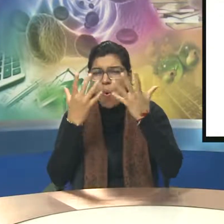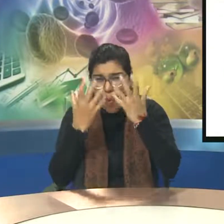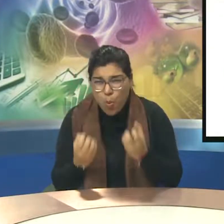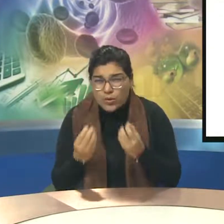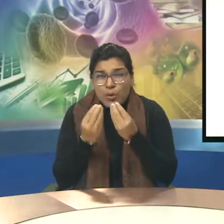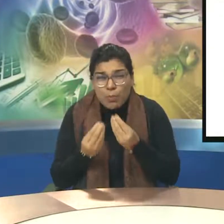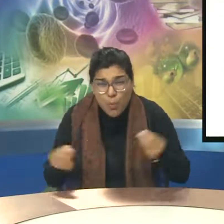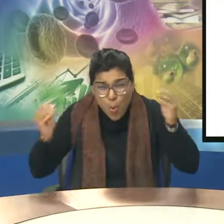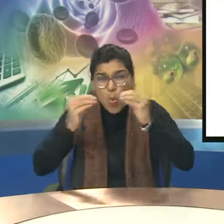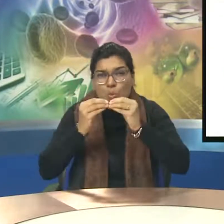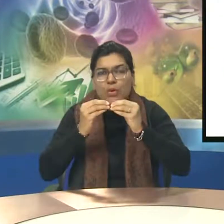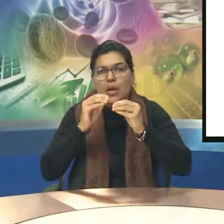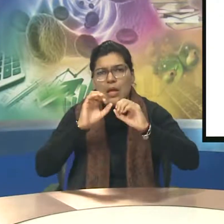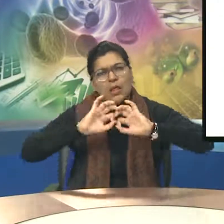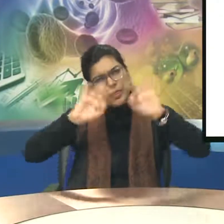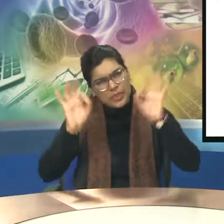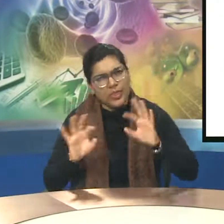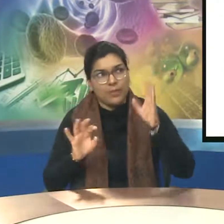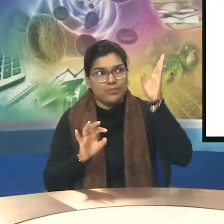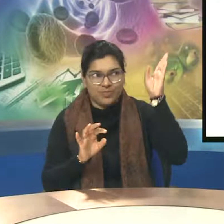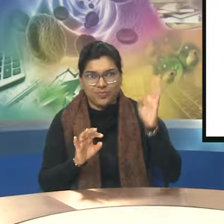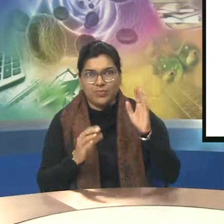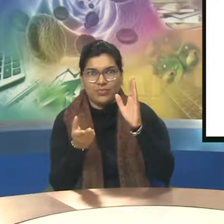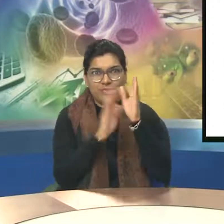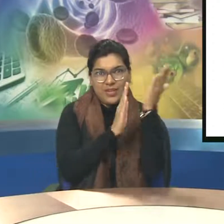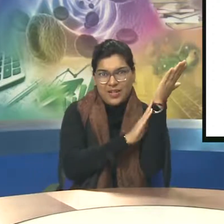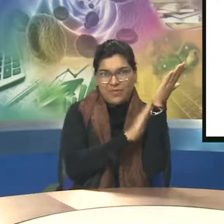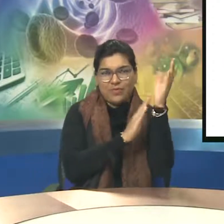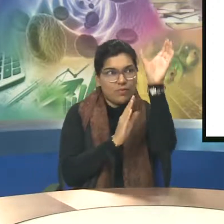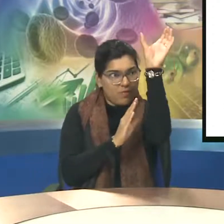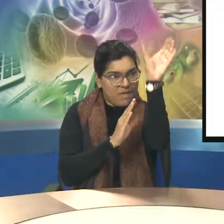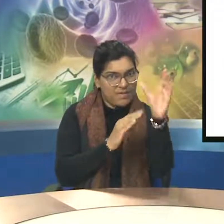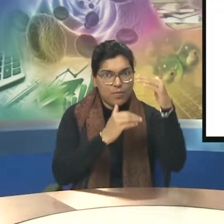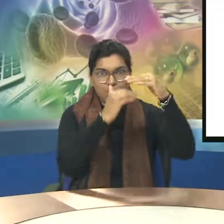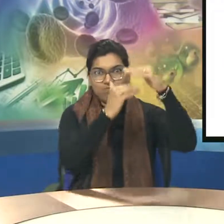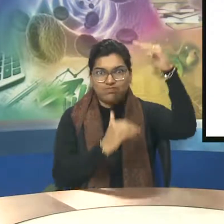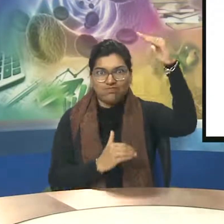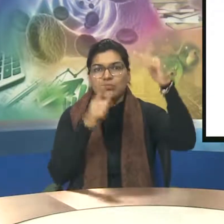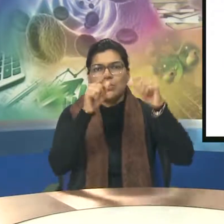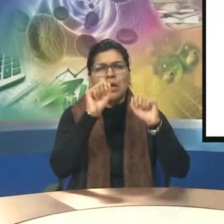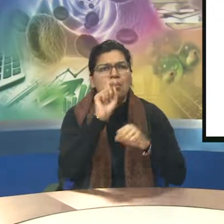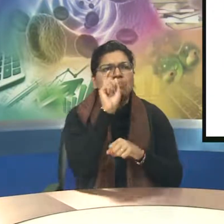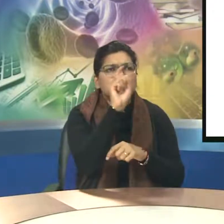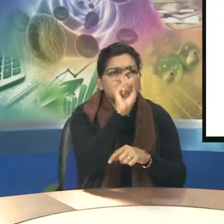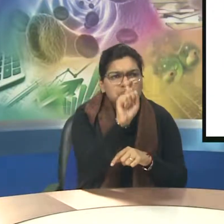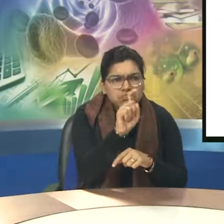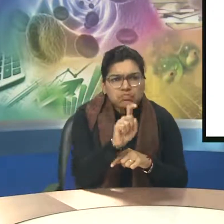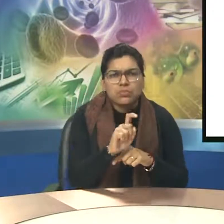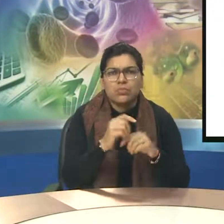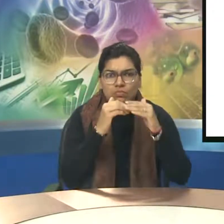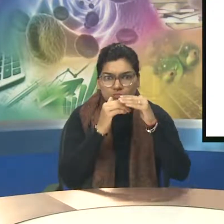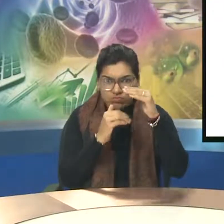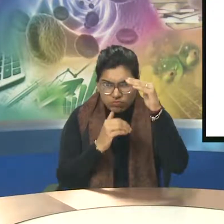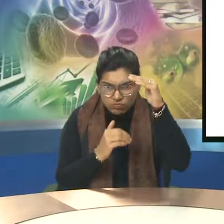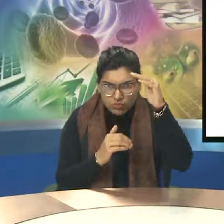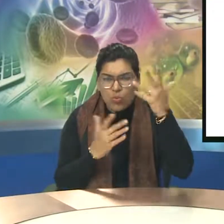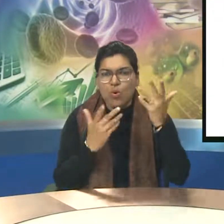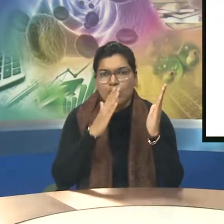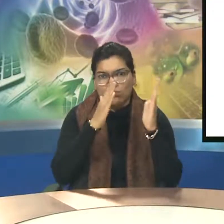is how you can manage the gap and the alignment between the particular